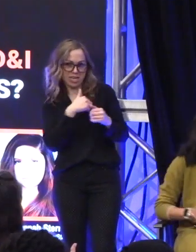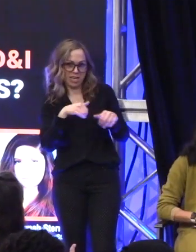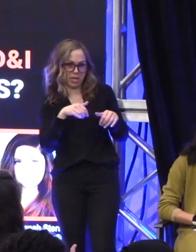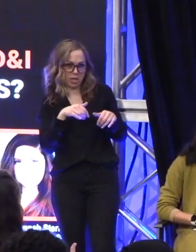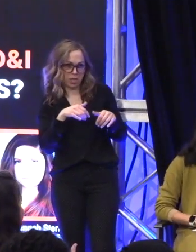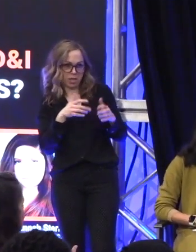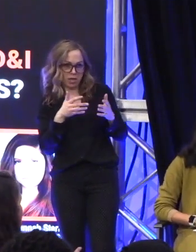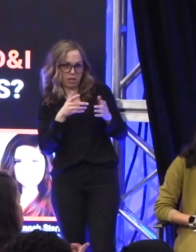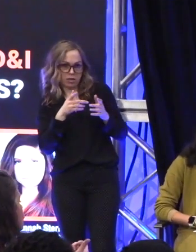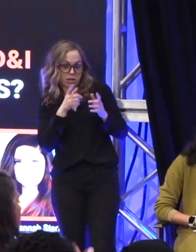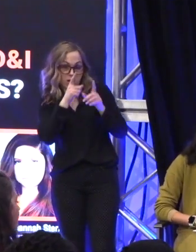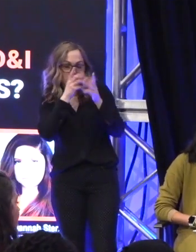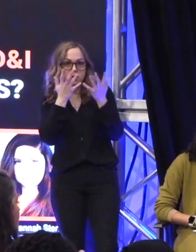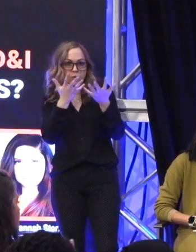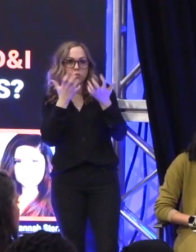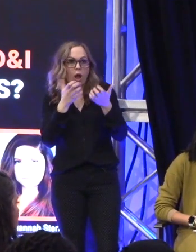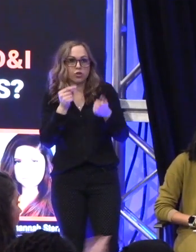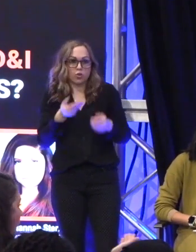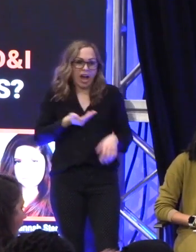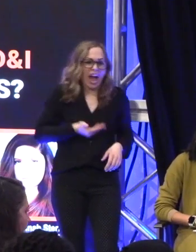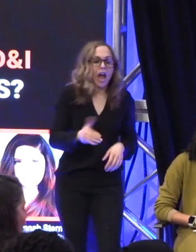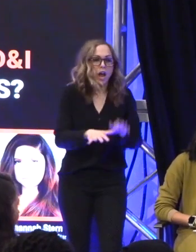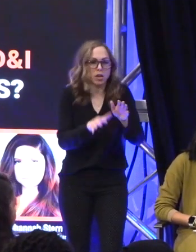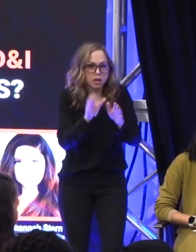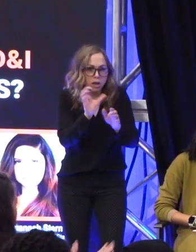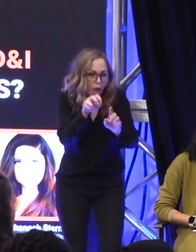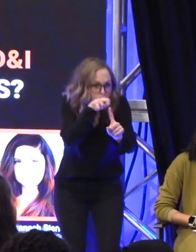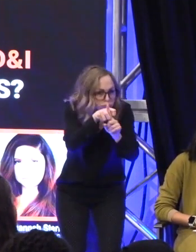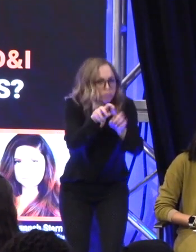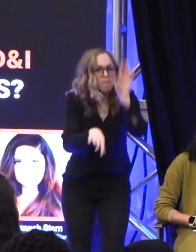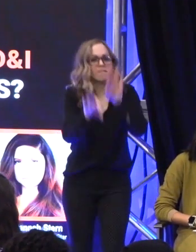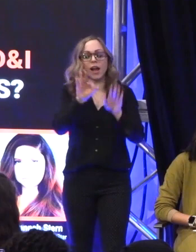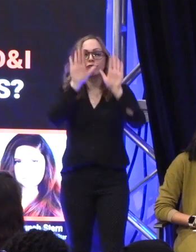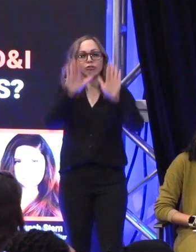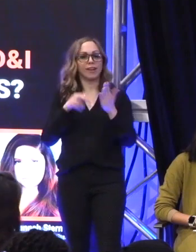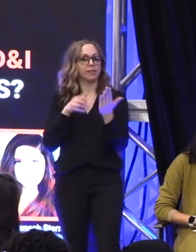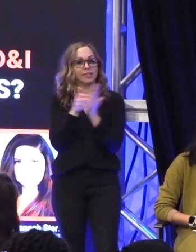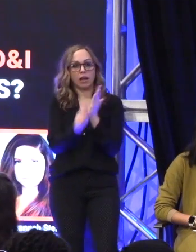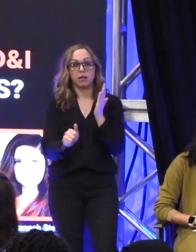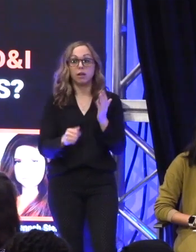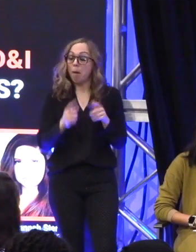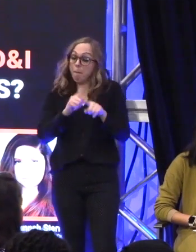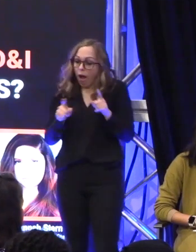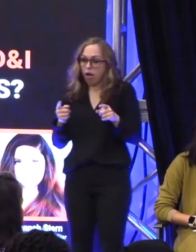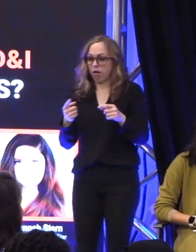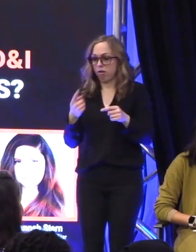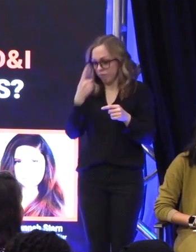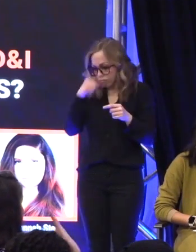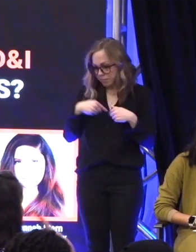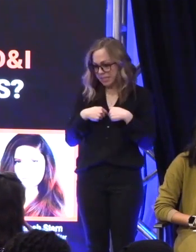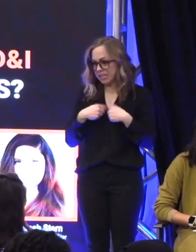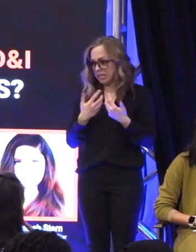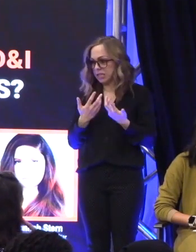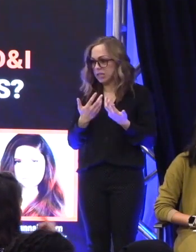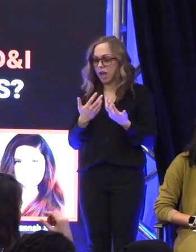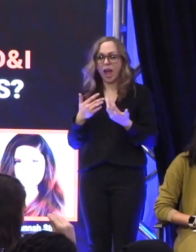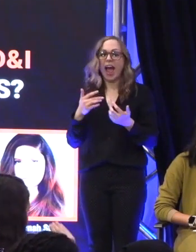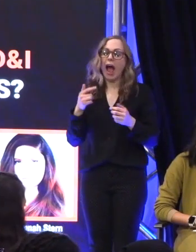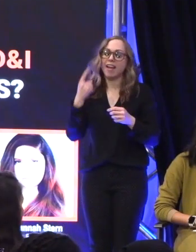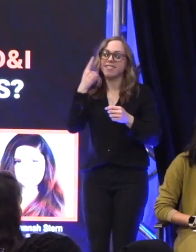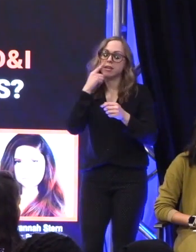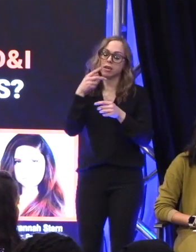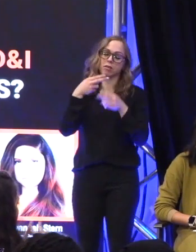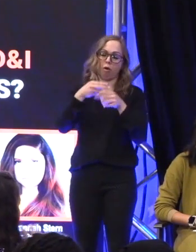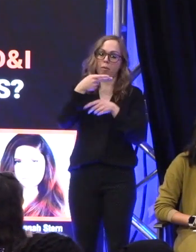we all are looking to hire and find great talent. And so for me, I think there is way more